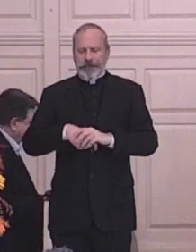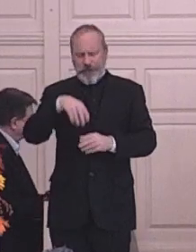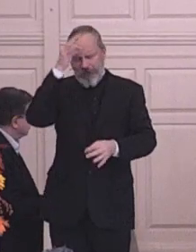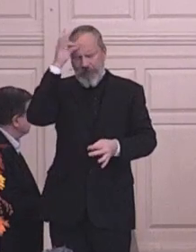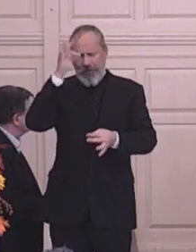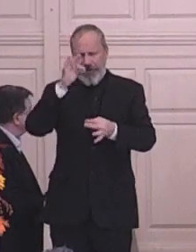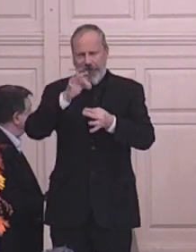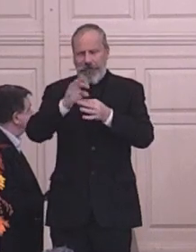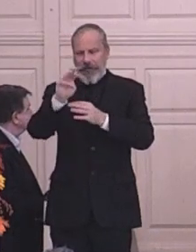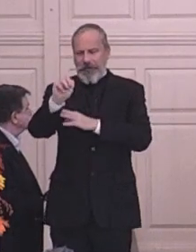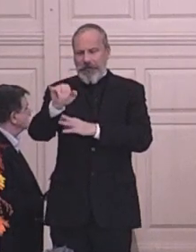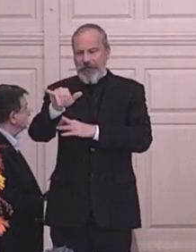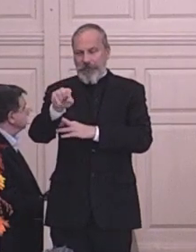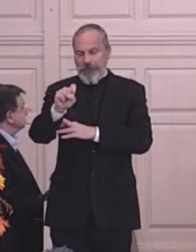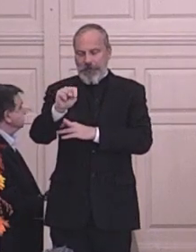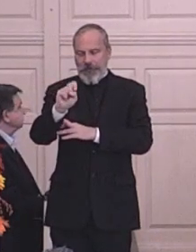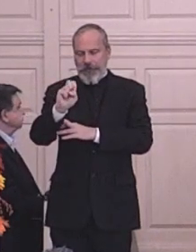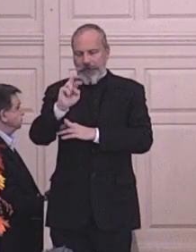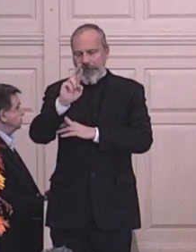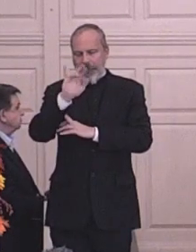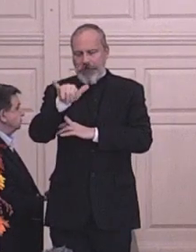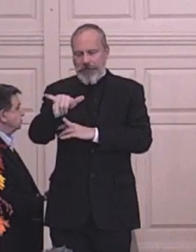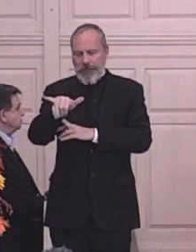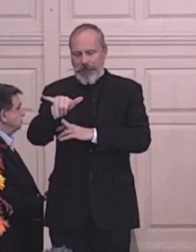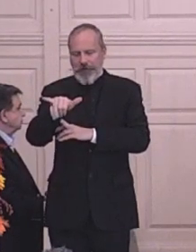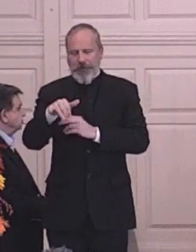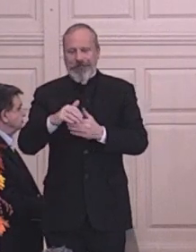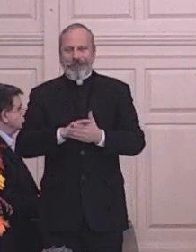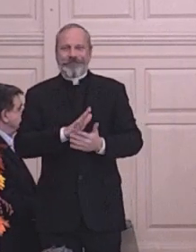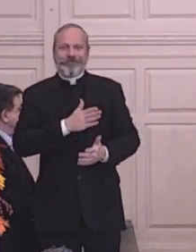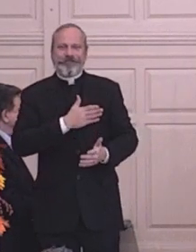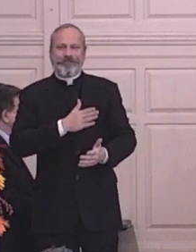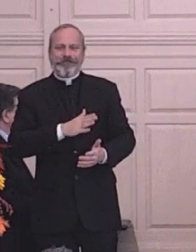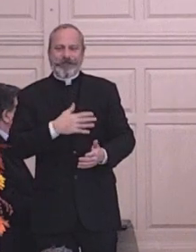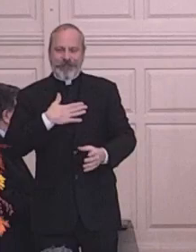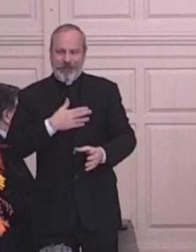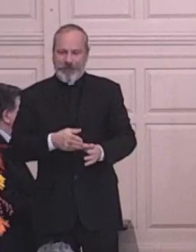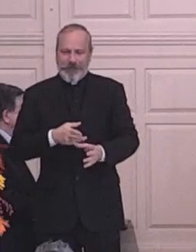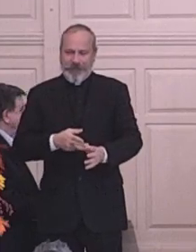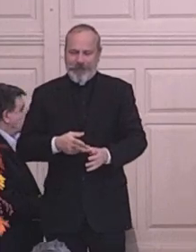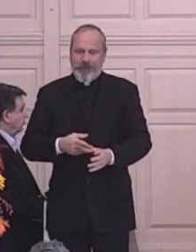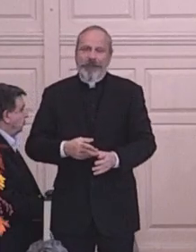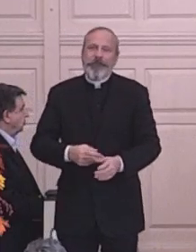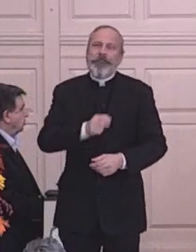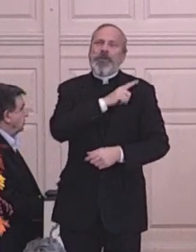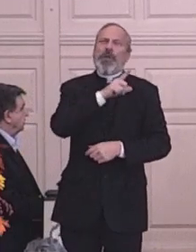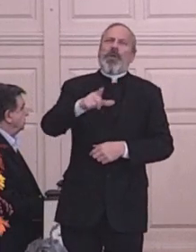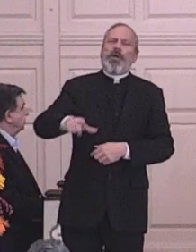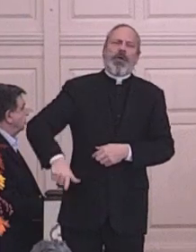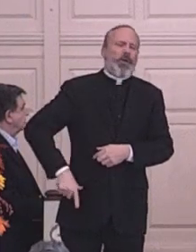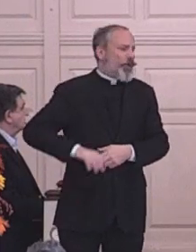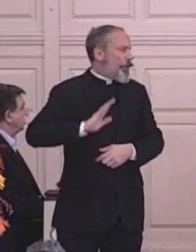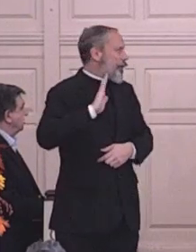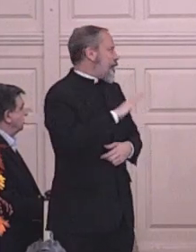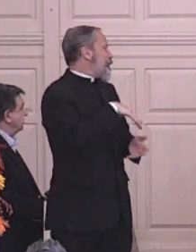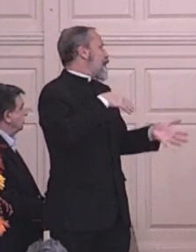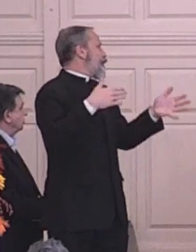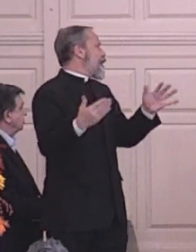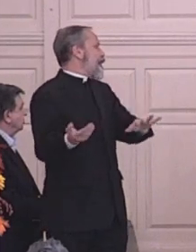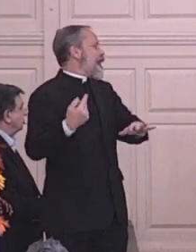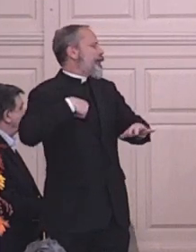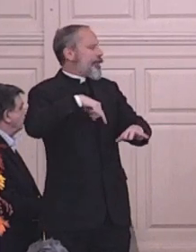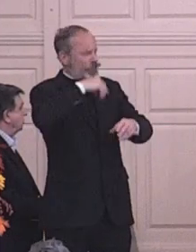The mystery of faith. We proclaim your death,